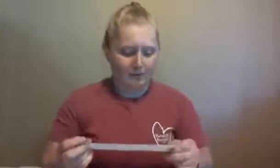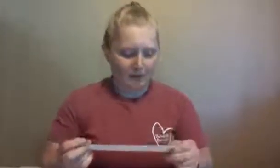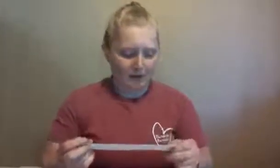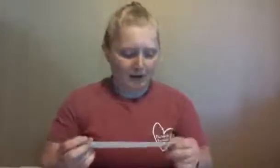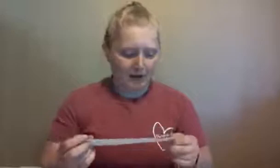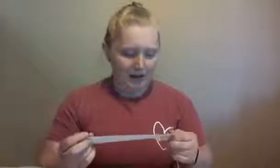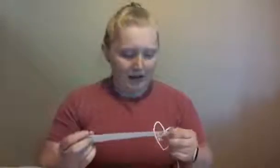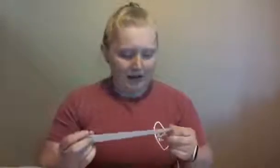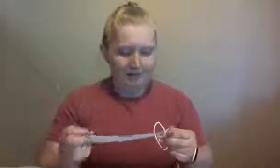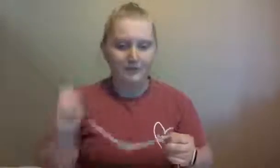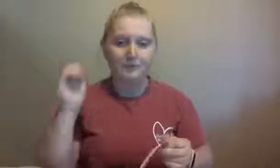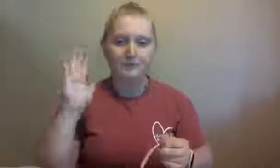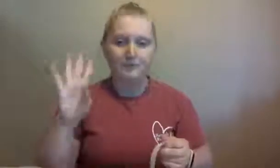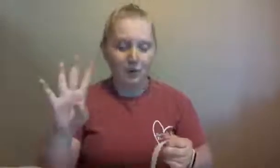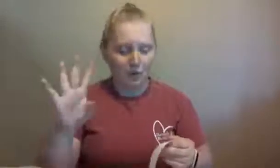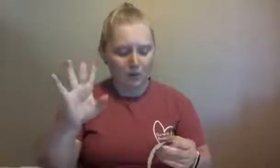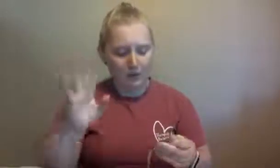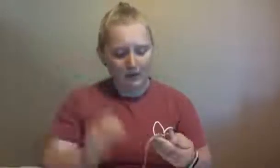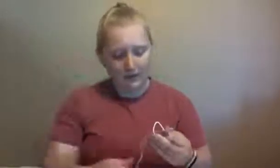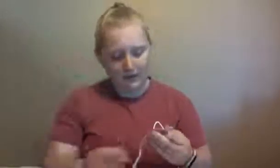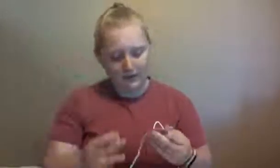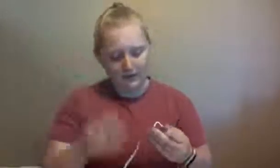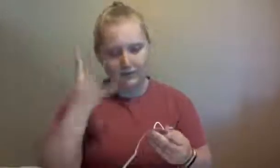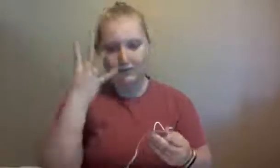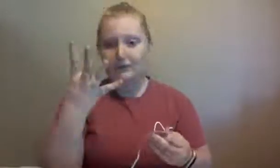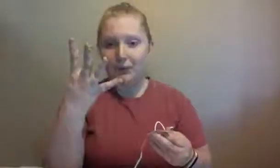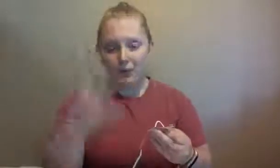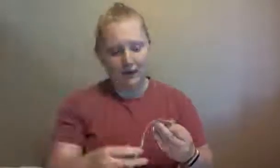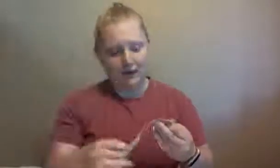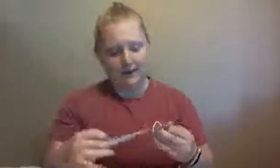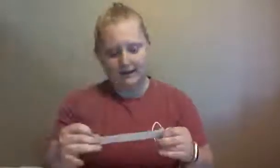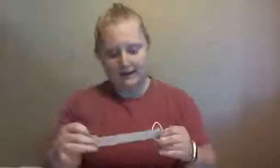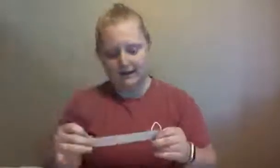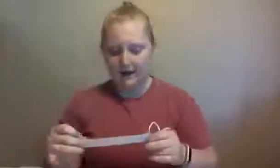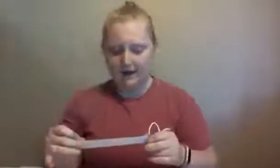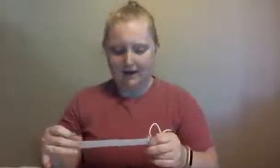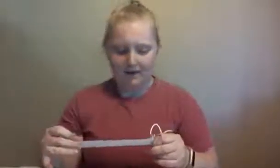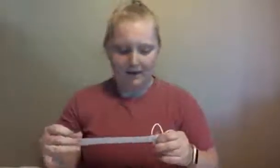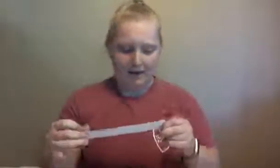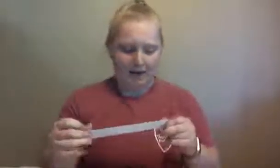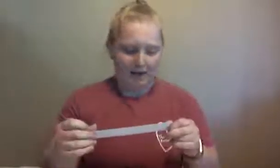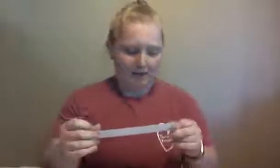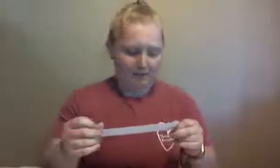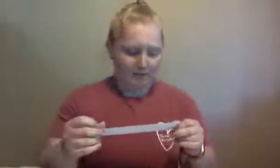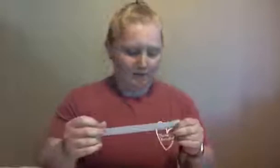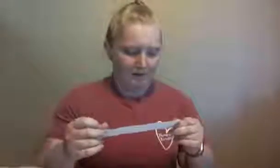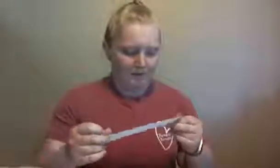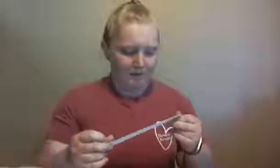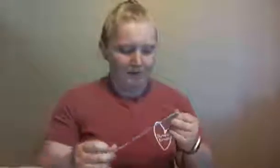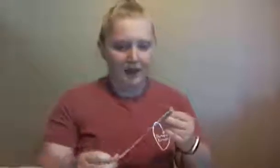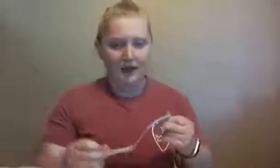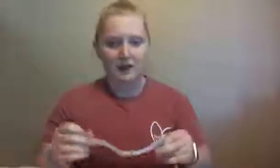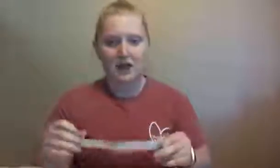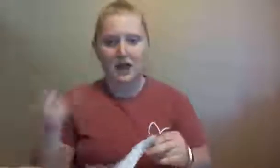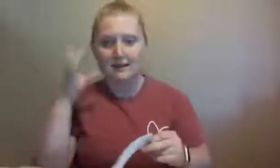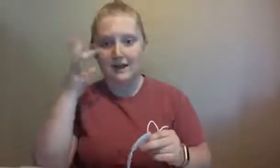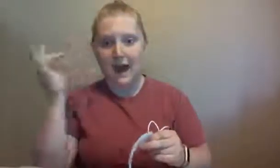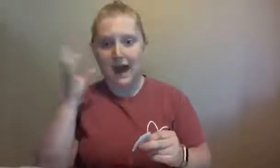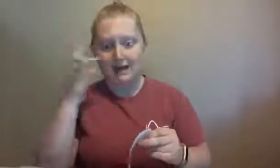food. I have 4 legs and a tail. I love to play and chase